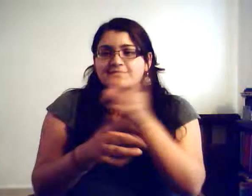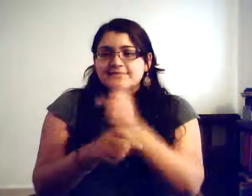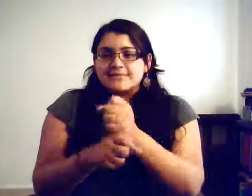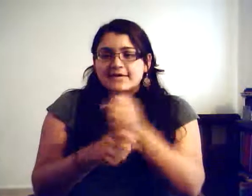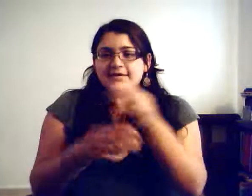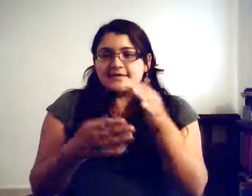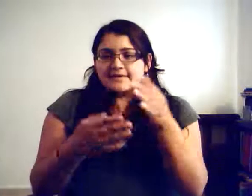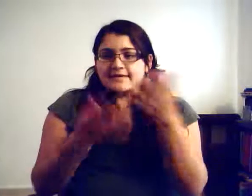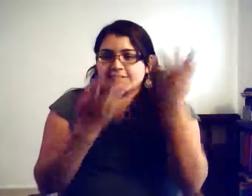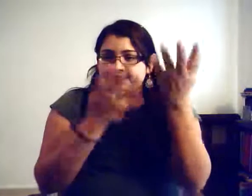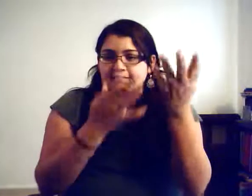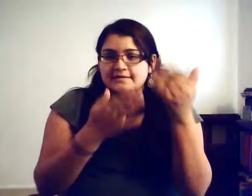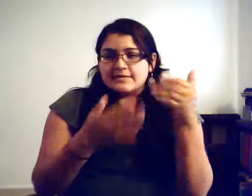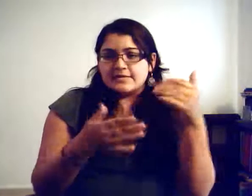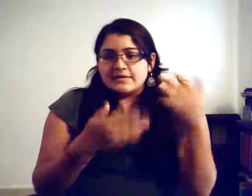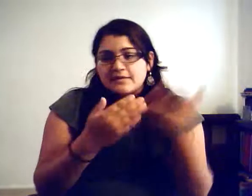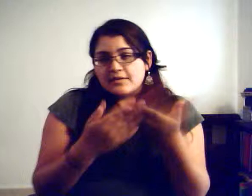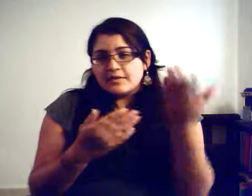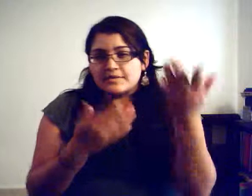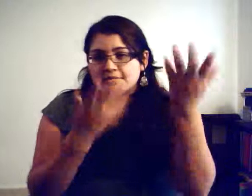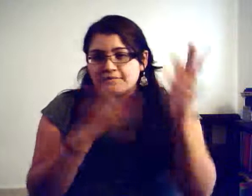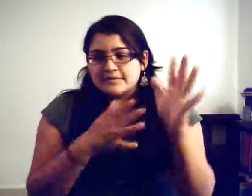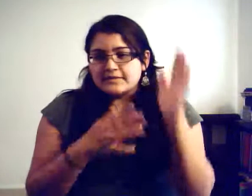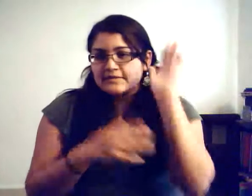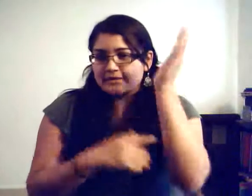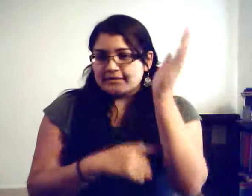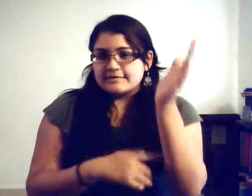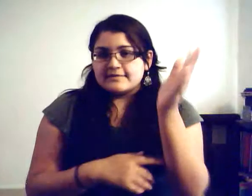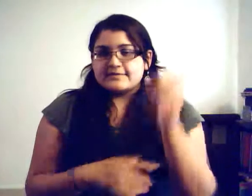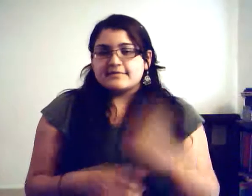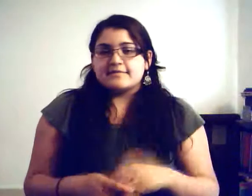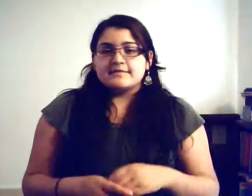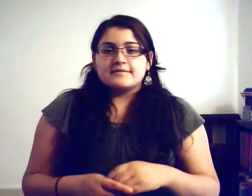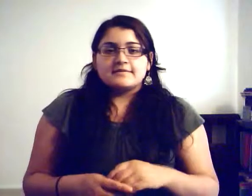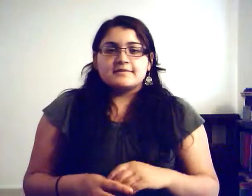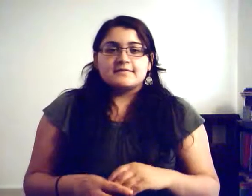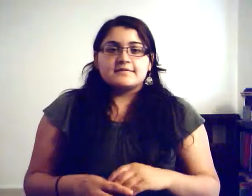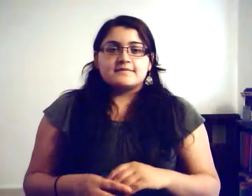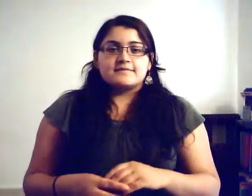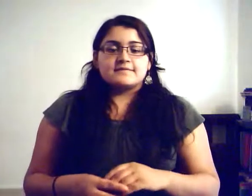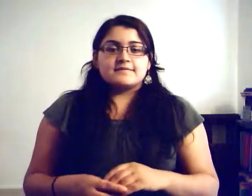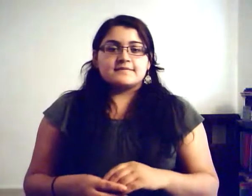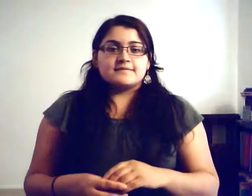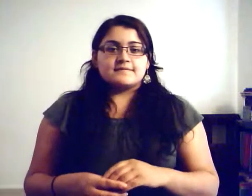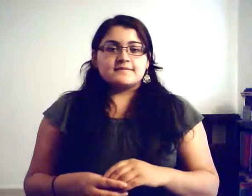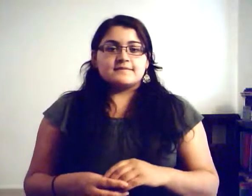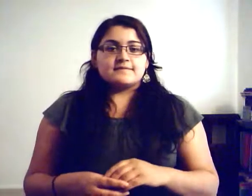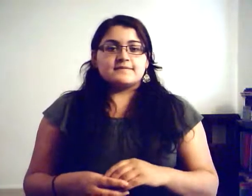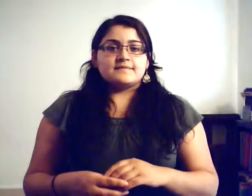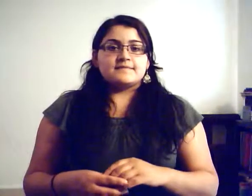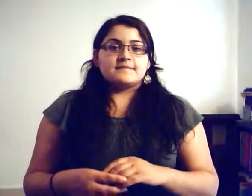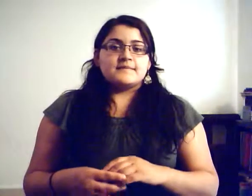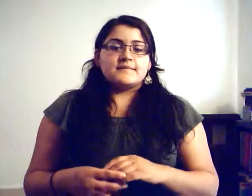not like a master's thesis, but it's a start. So students are always tempted to summarize the